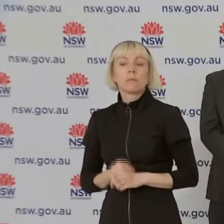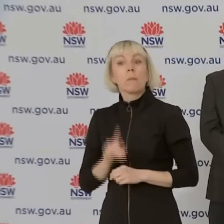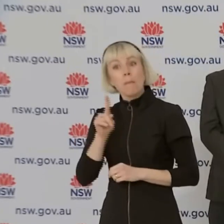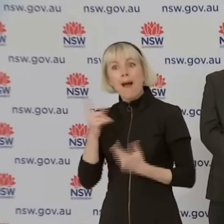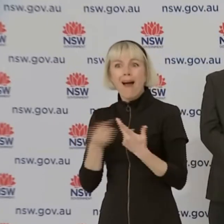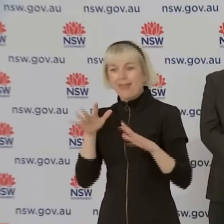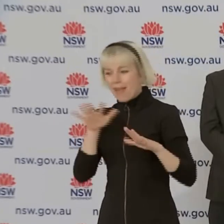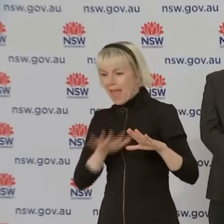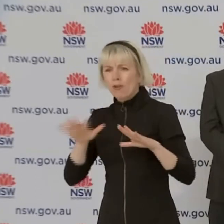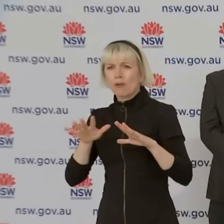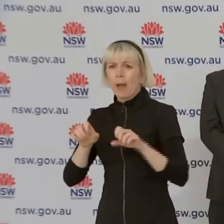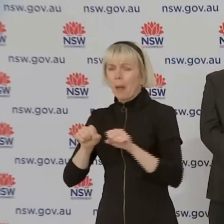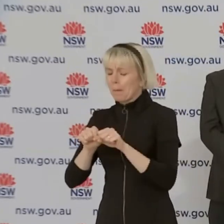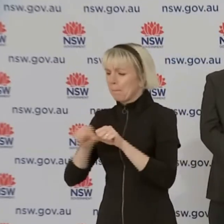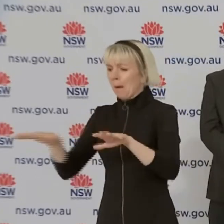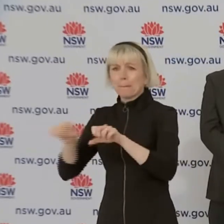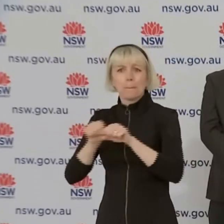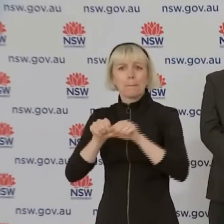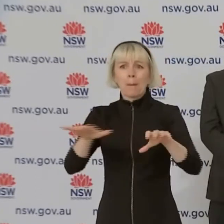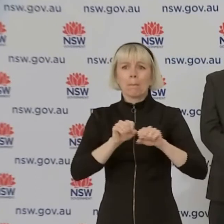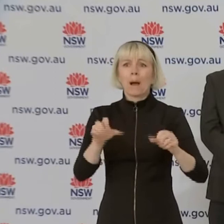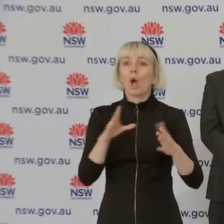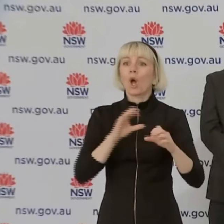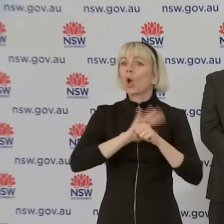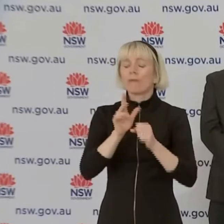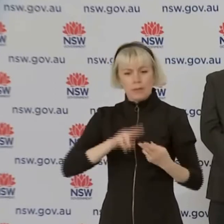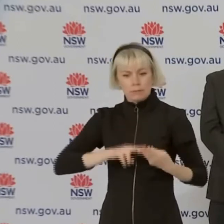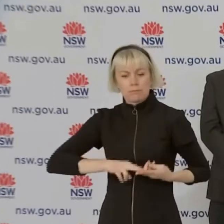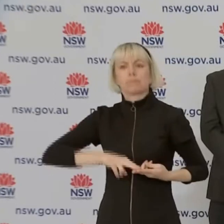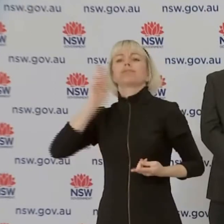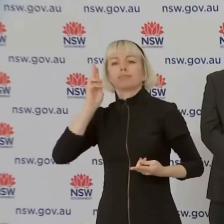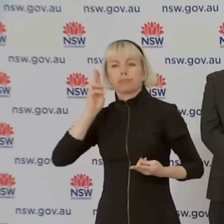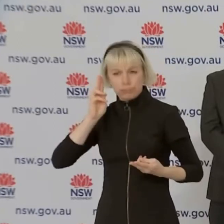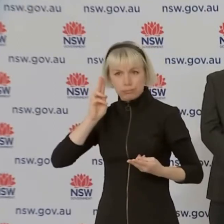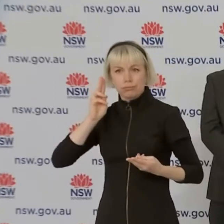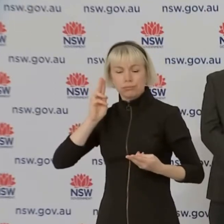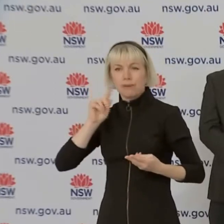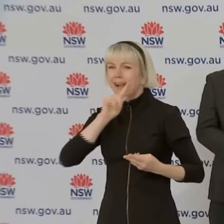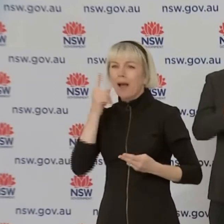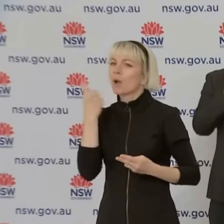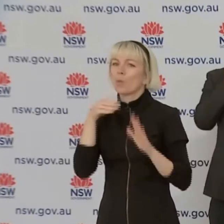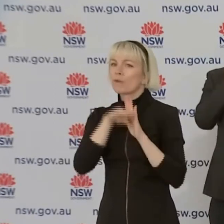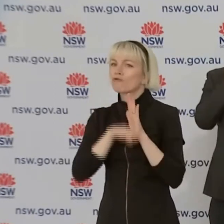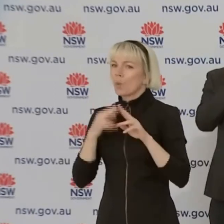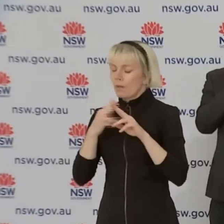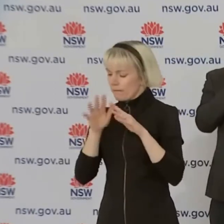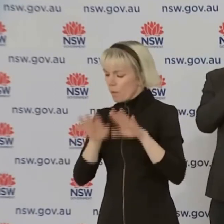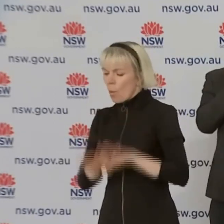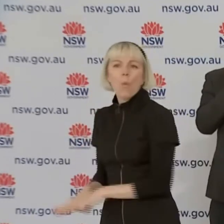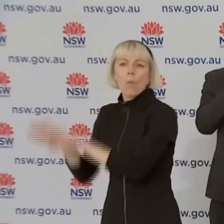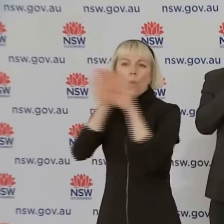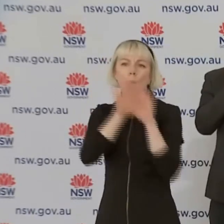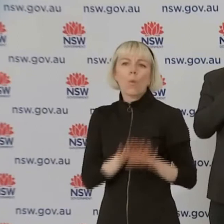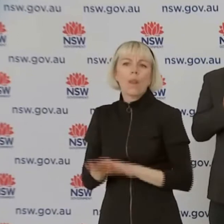obviously a high viral load. So it won't be uniform. Can I stress that? There'll be obviously approaches depending on what